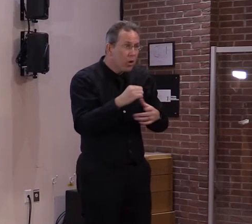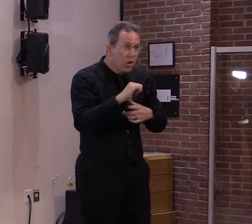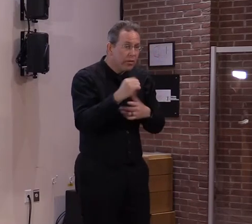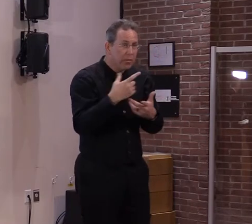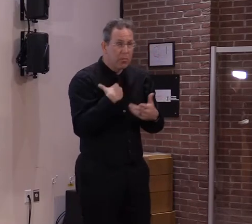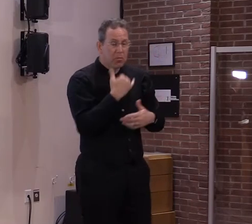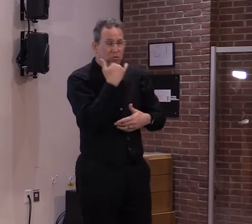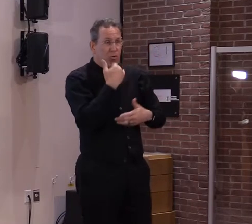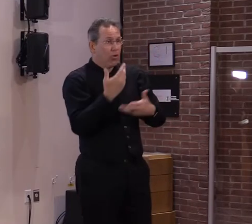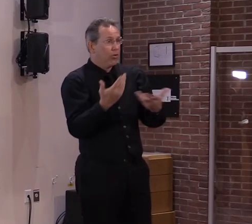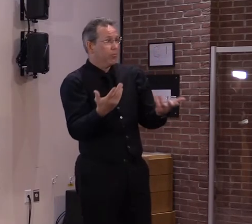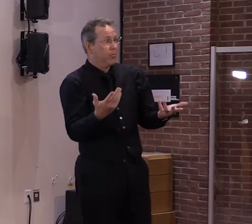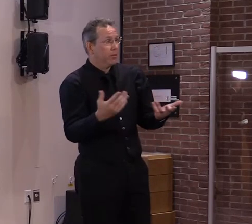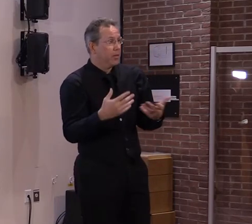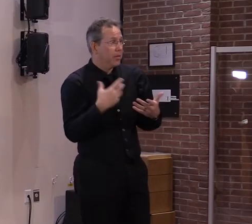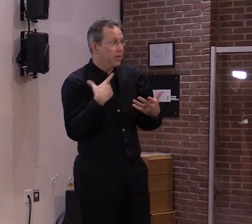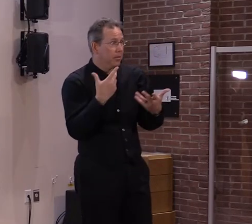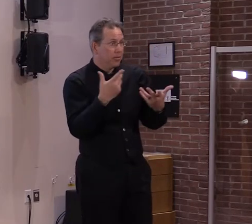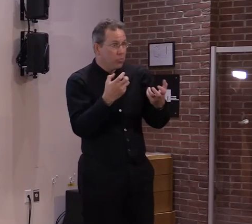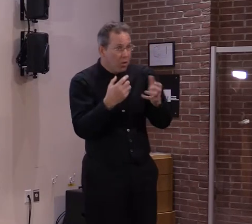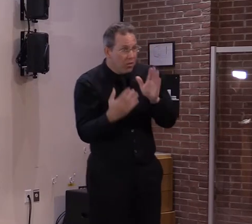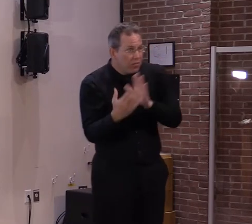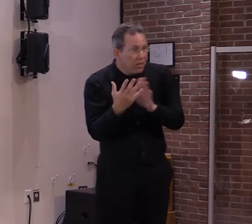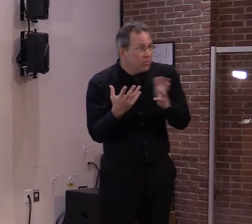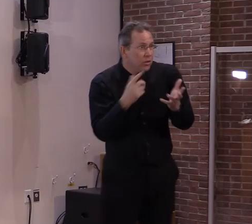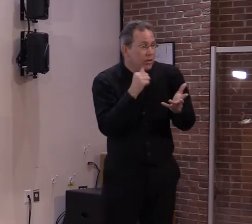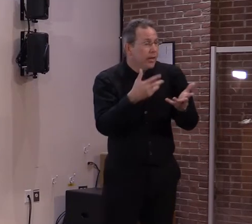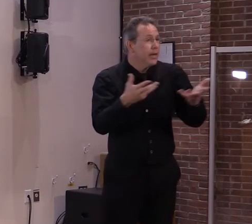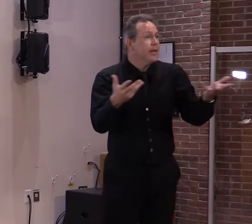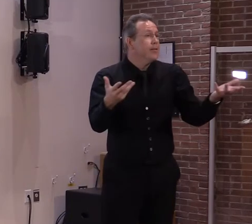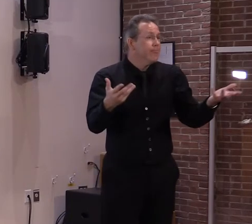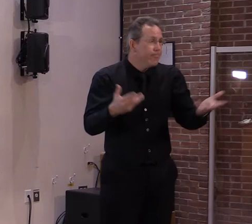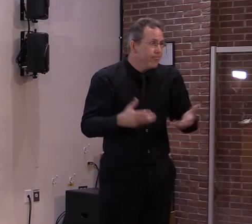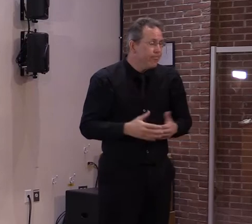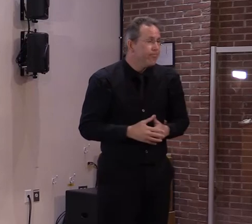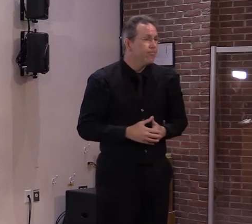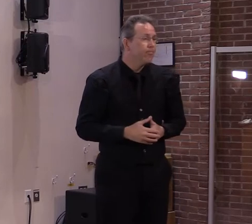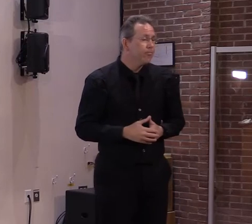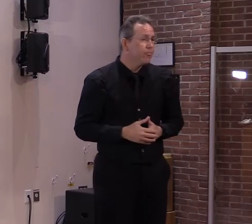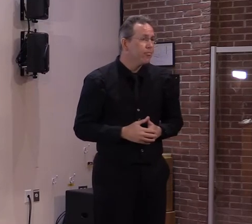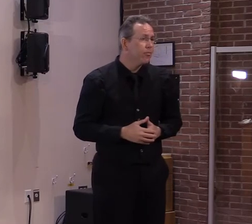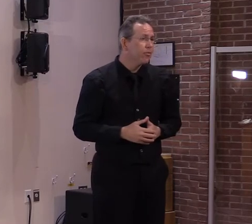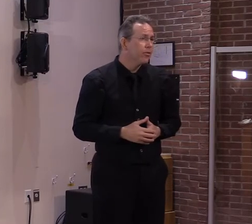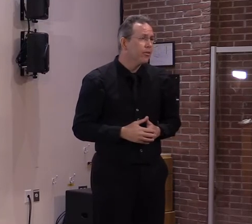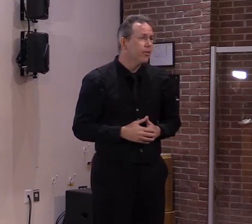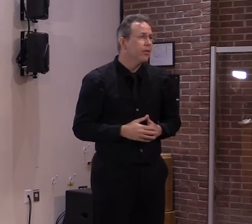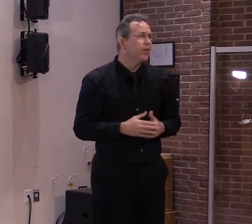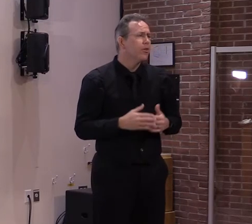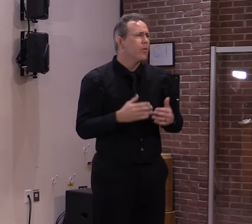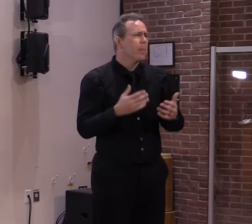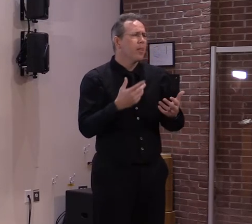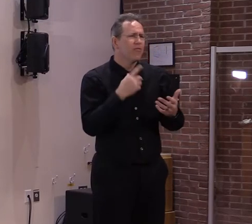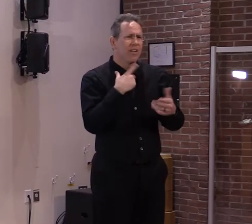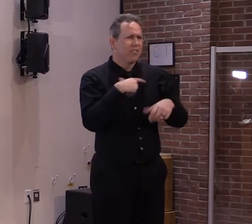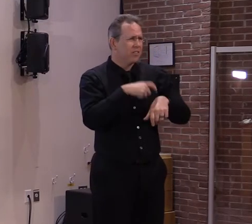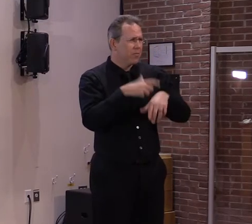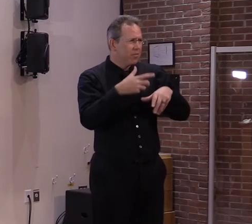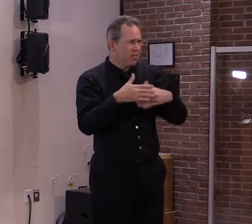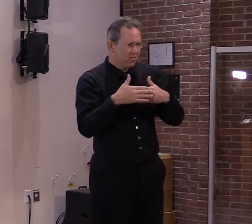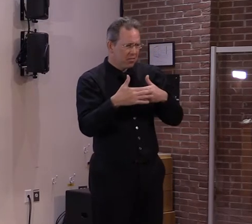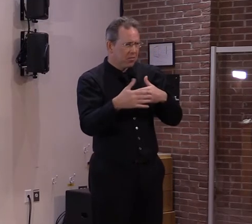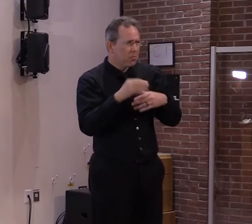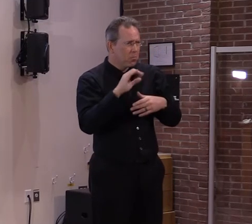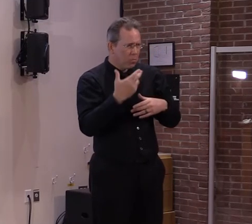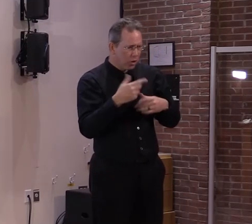But we'll see. Again, we have quite a while. I mean, it's March, April,